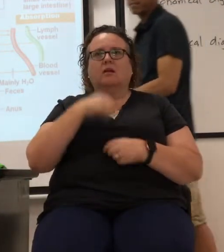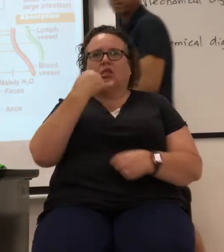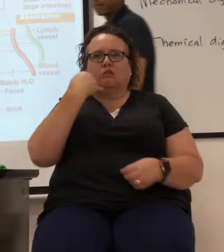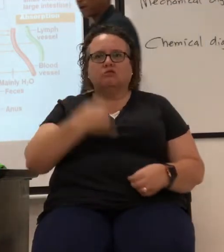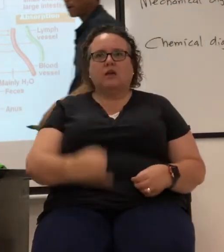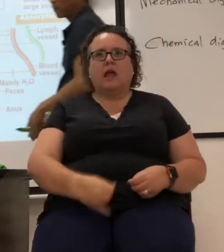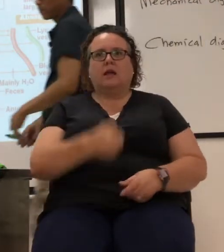it. Okay?